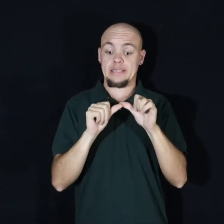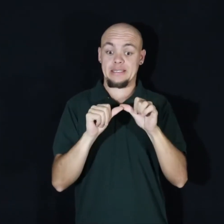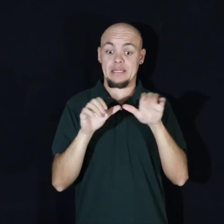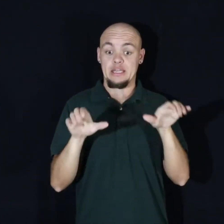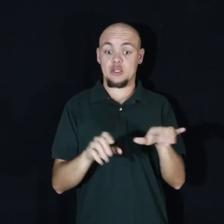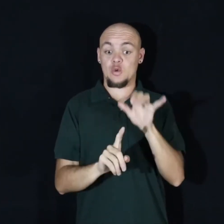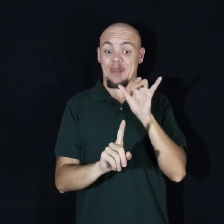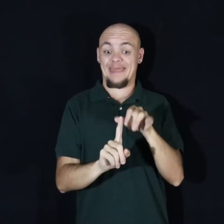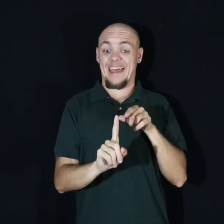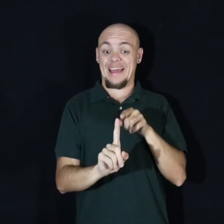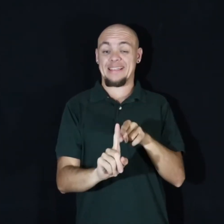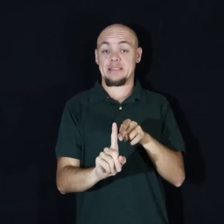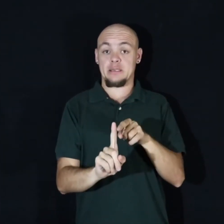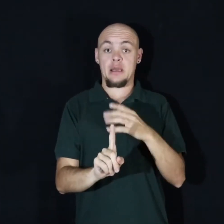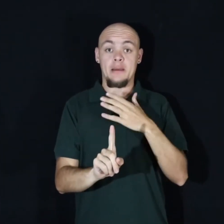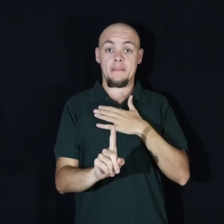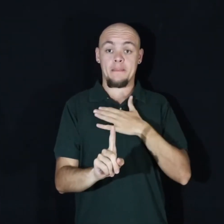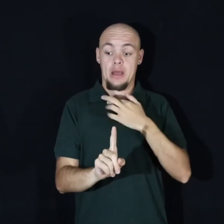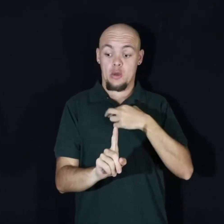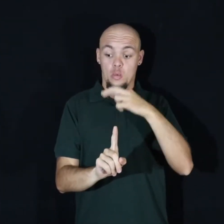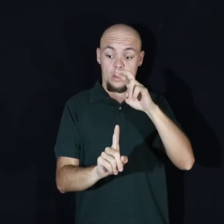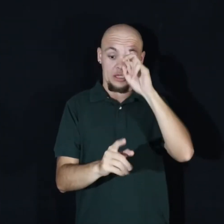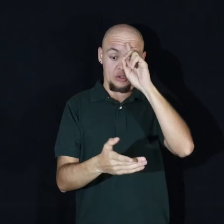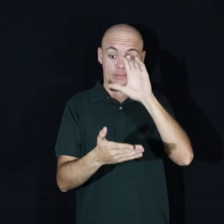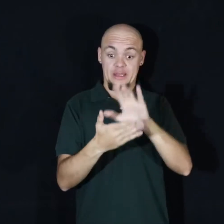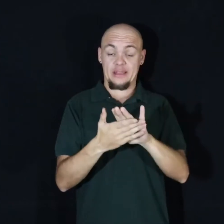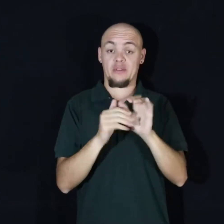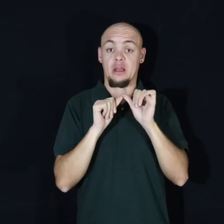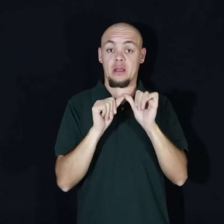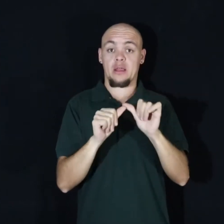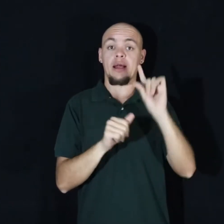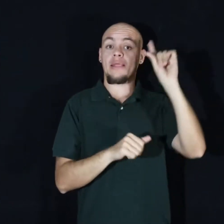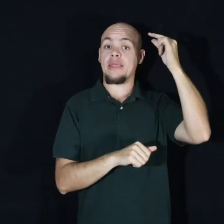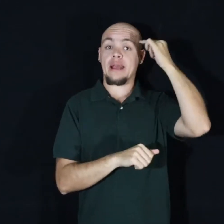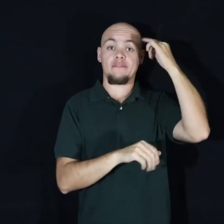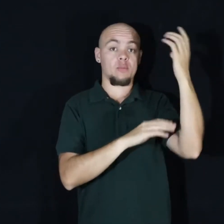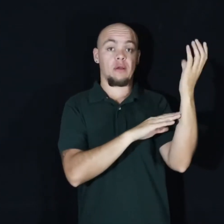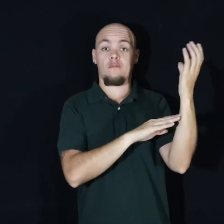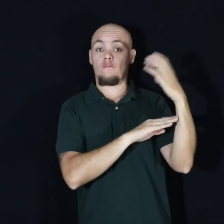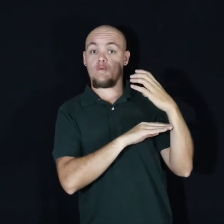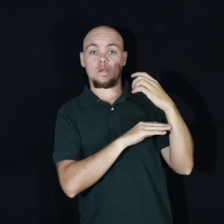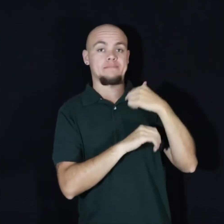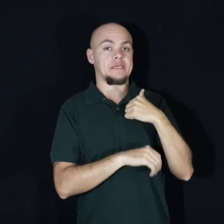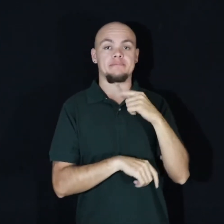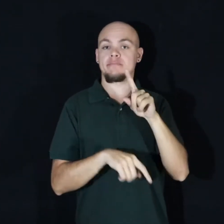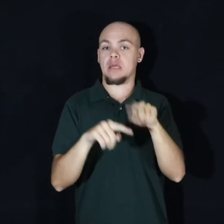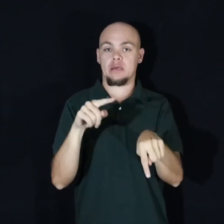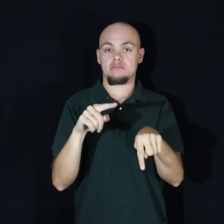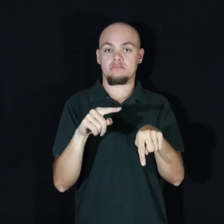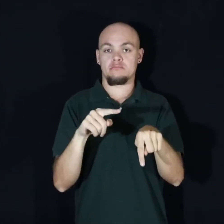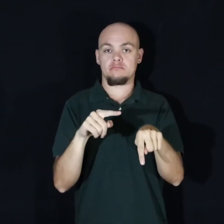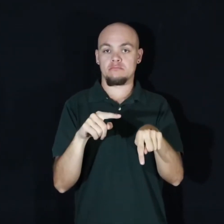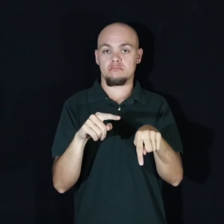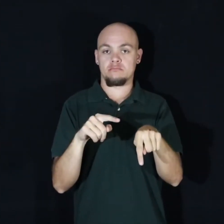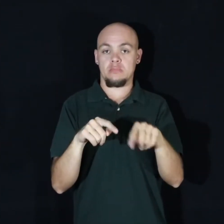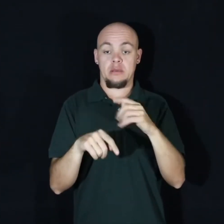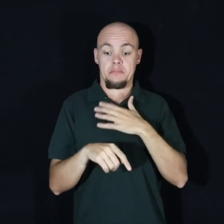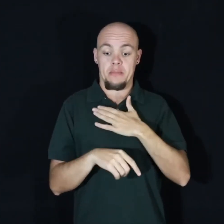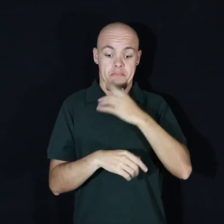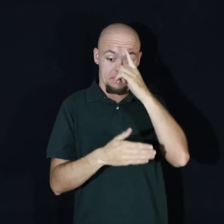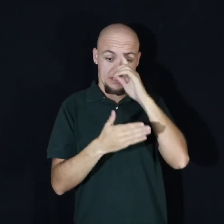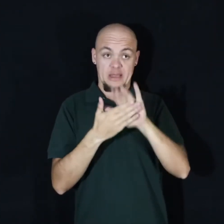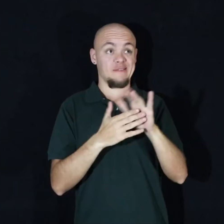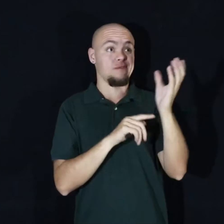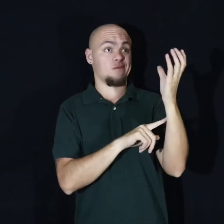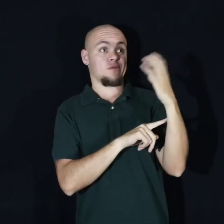As long as I am consistent in that, as long as that is my religious belief, the government cannot interfere with